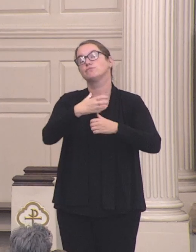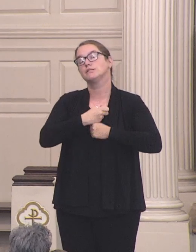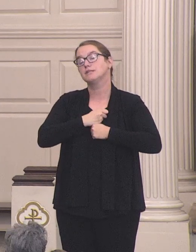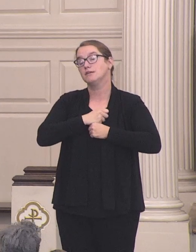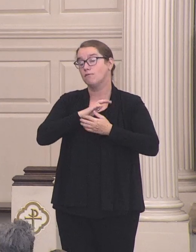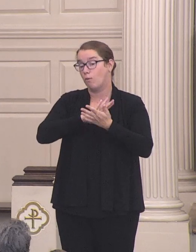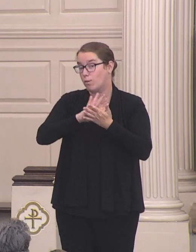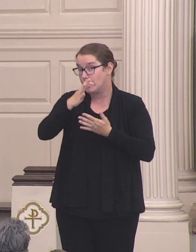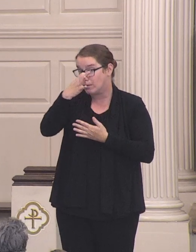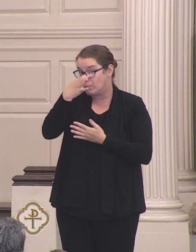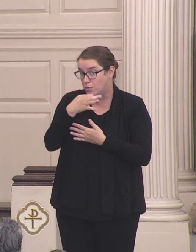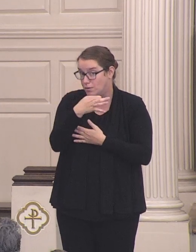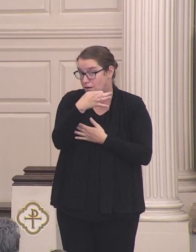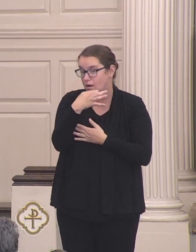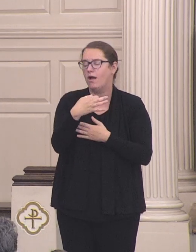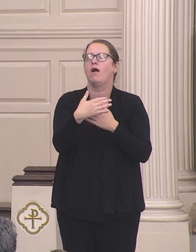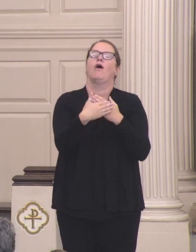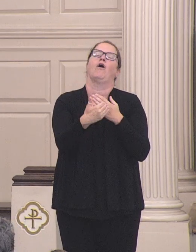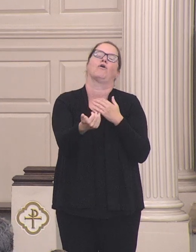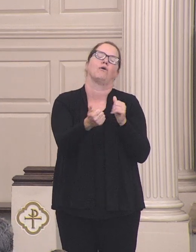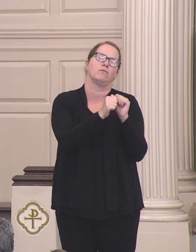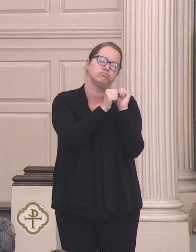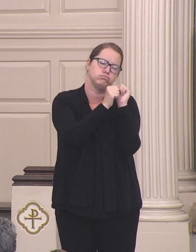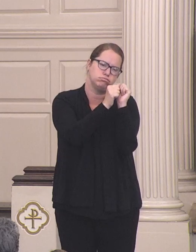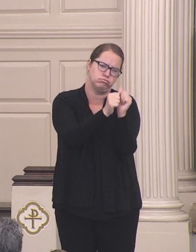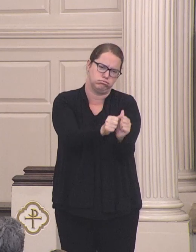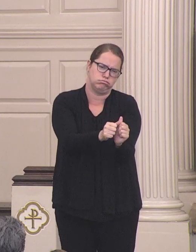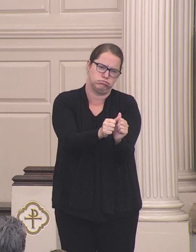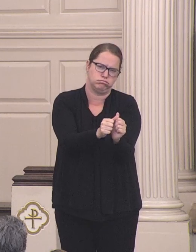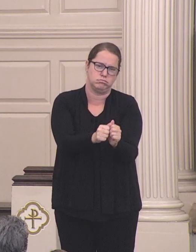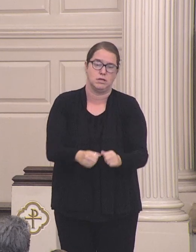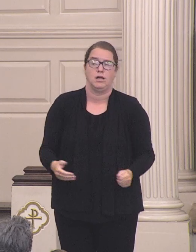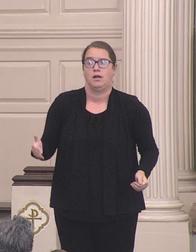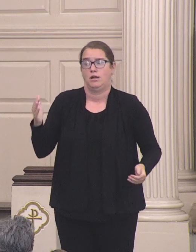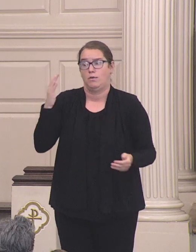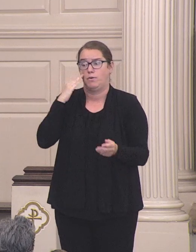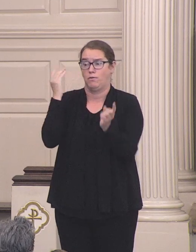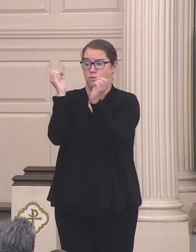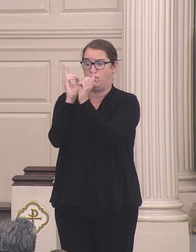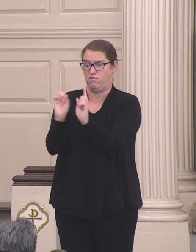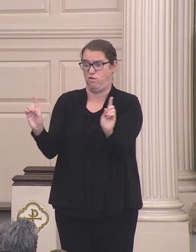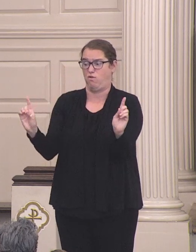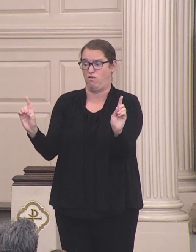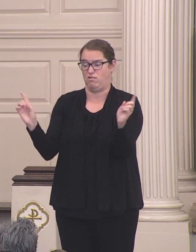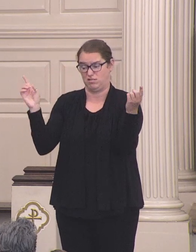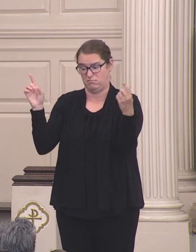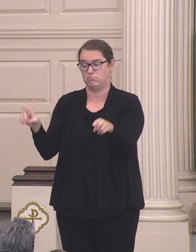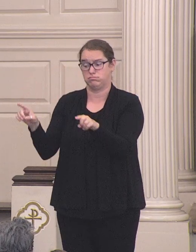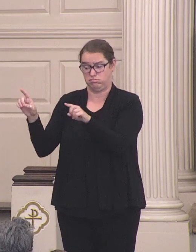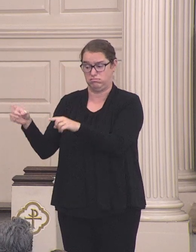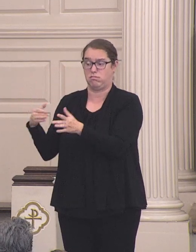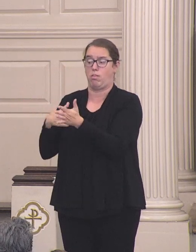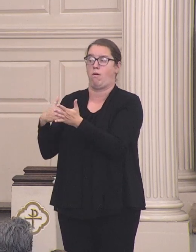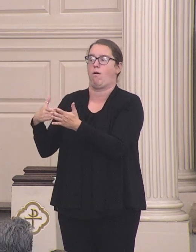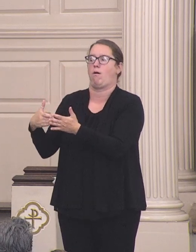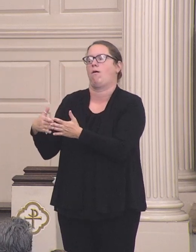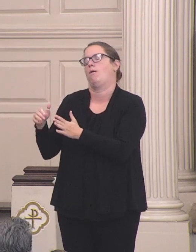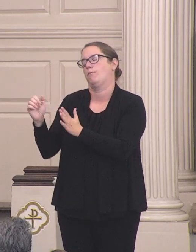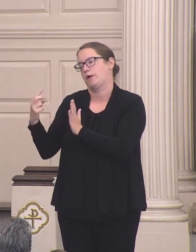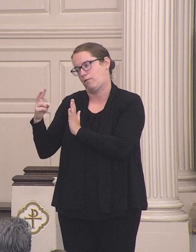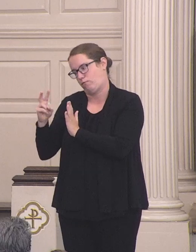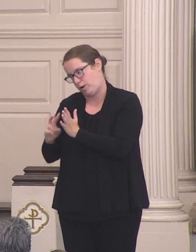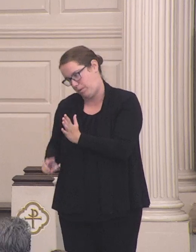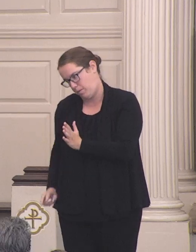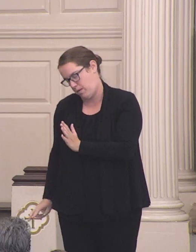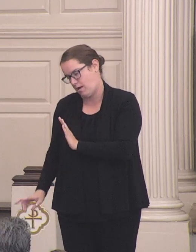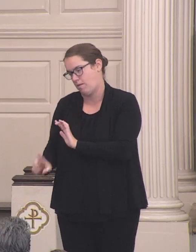There is a lot of, you know, divorce, and you can read about it. When we receive the Eucharist is inviting